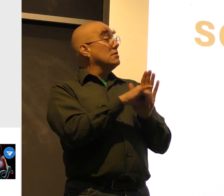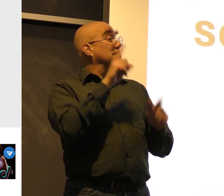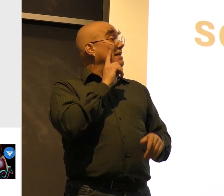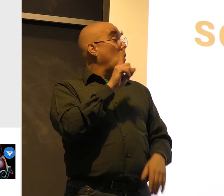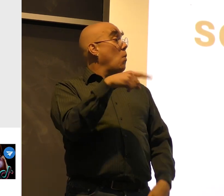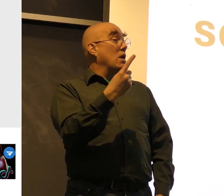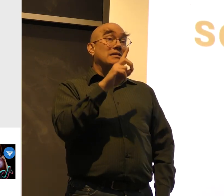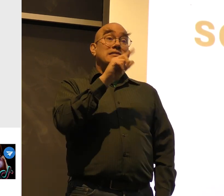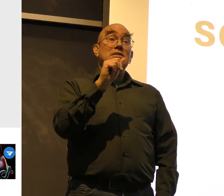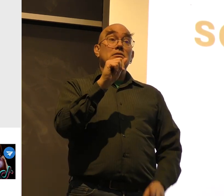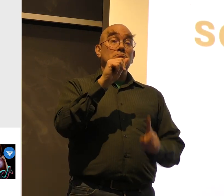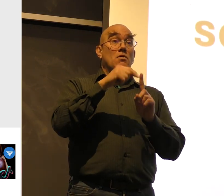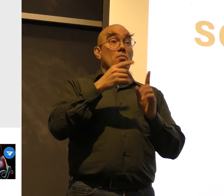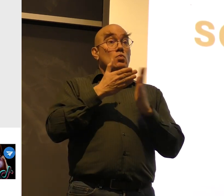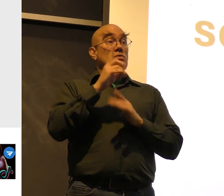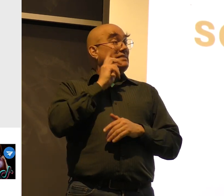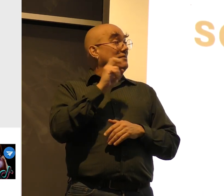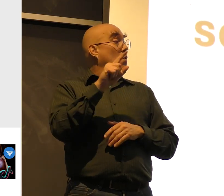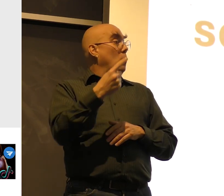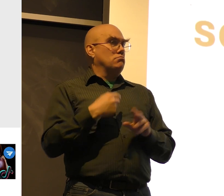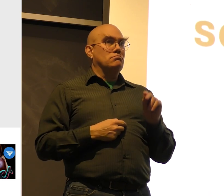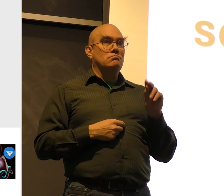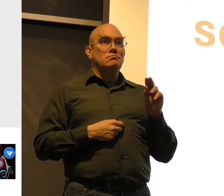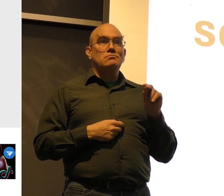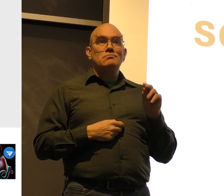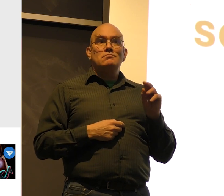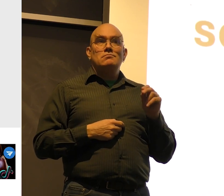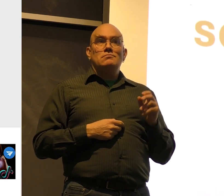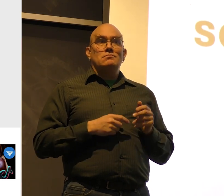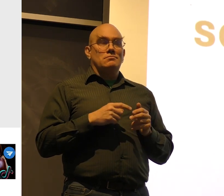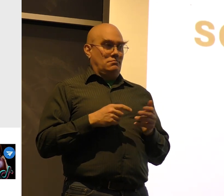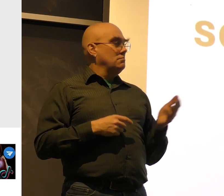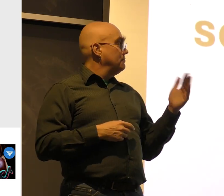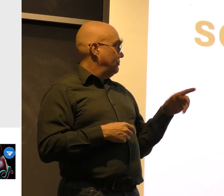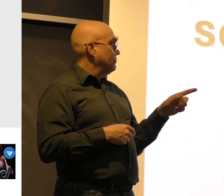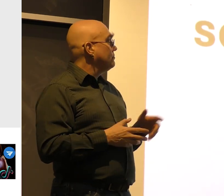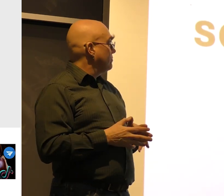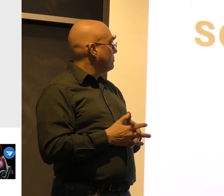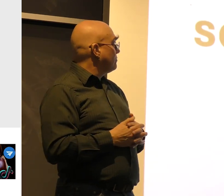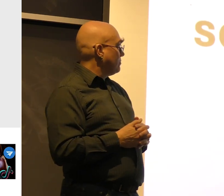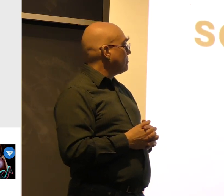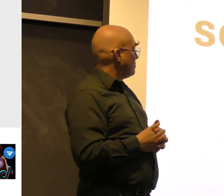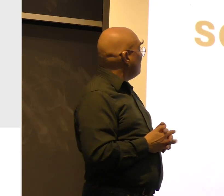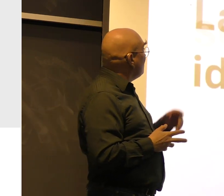general, they do not identify as just a person who is deaf or has a disability. We can go to the next slide.